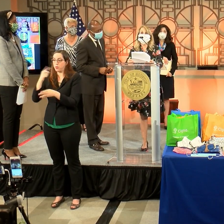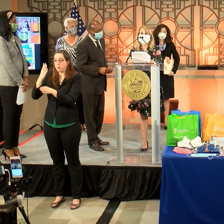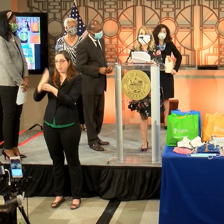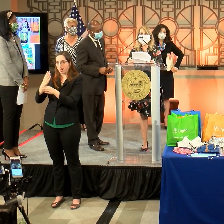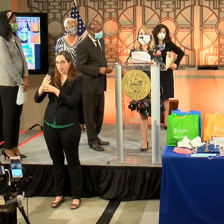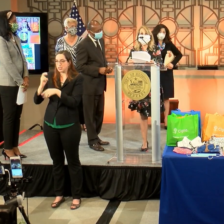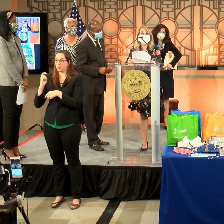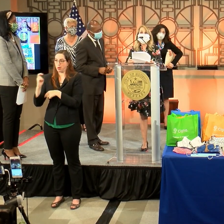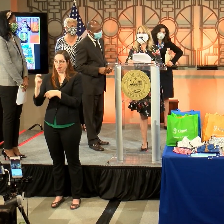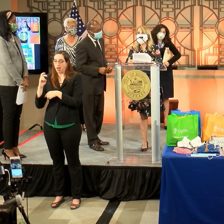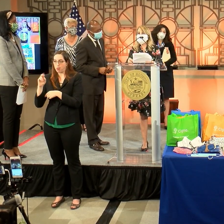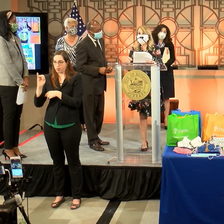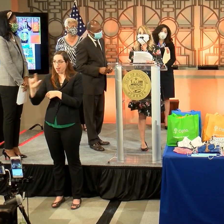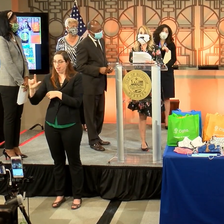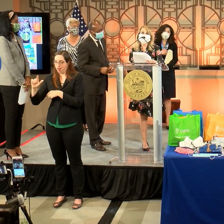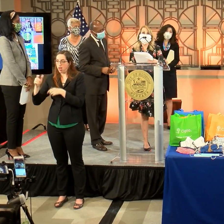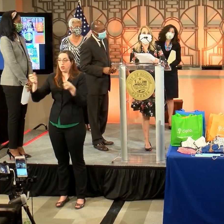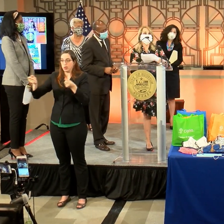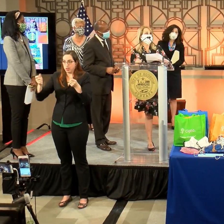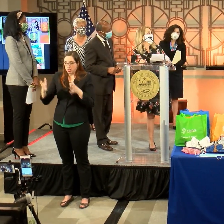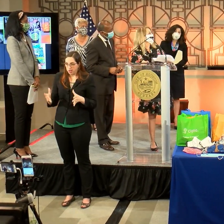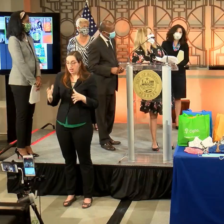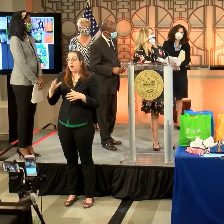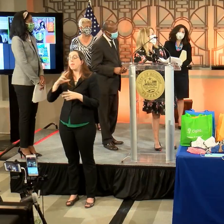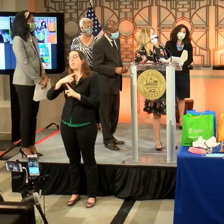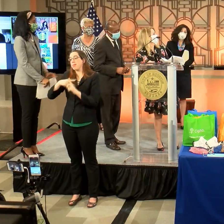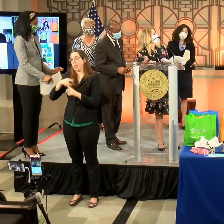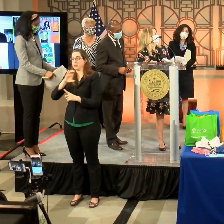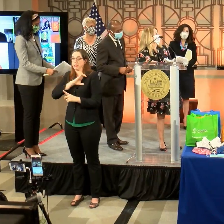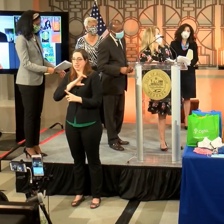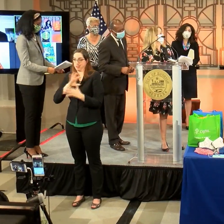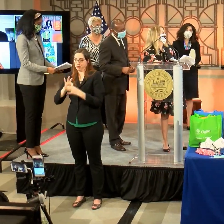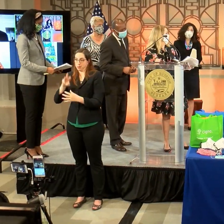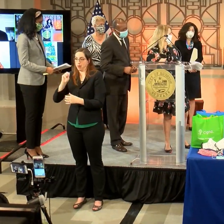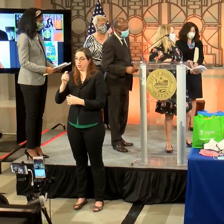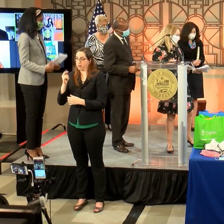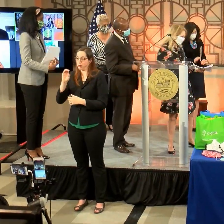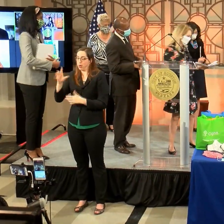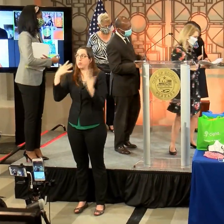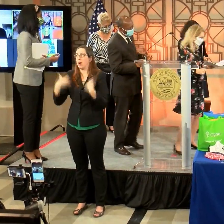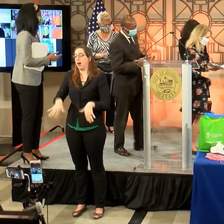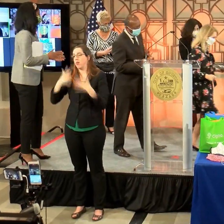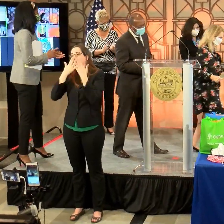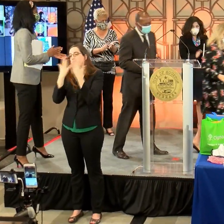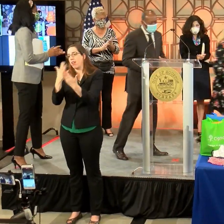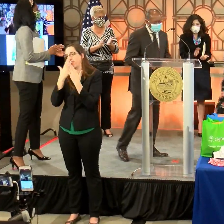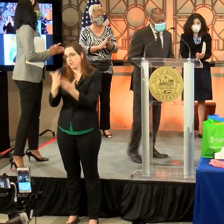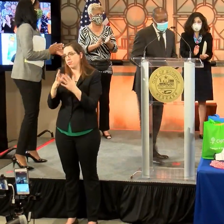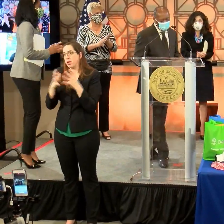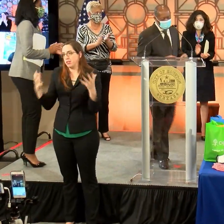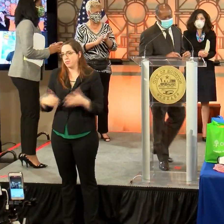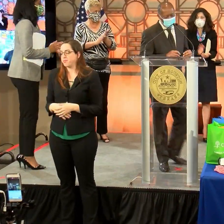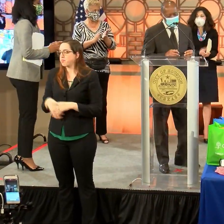and rail operators and police officers. So thank you so very much. No problem.